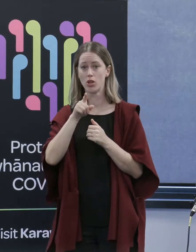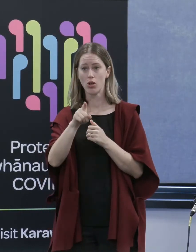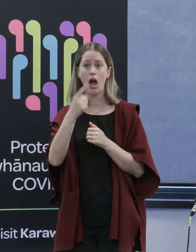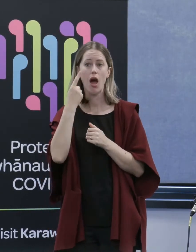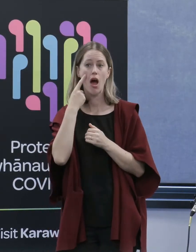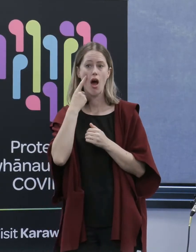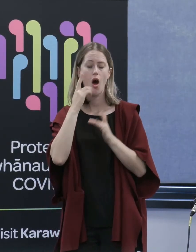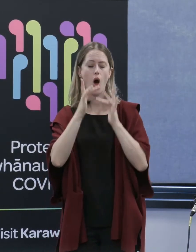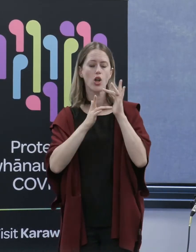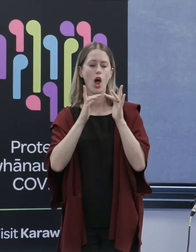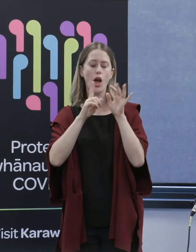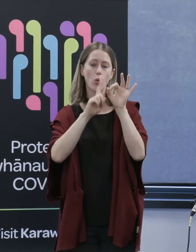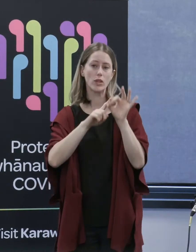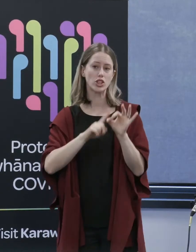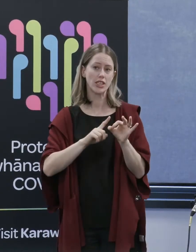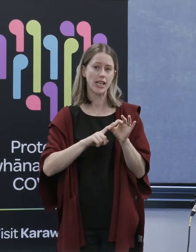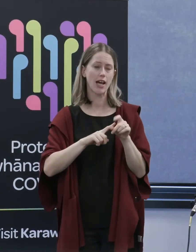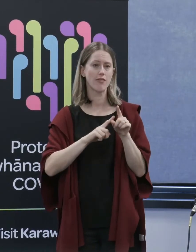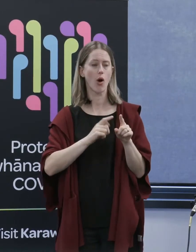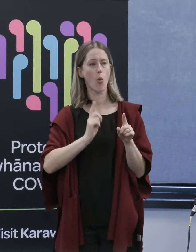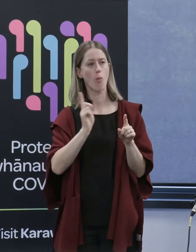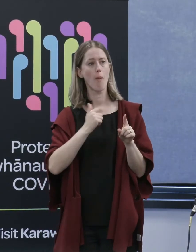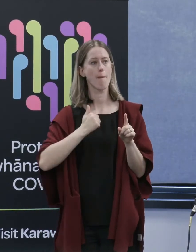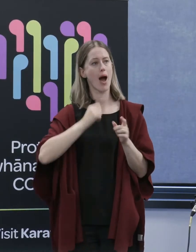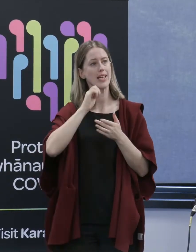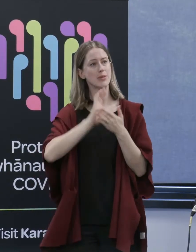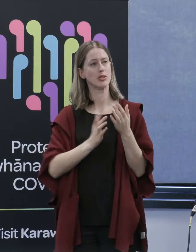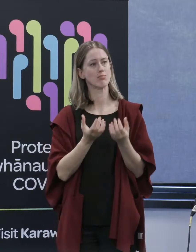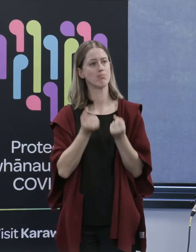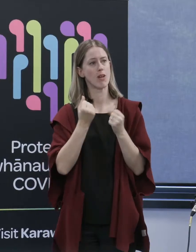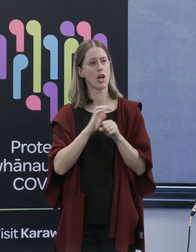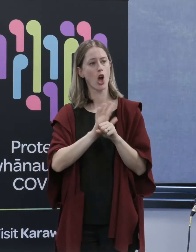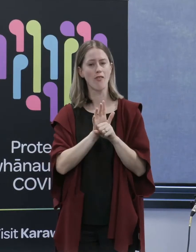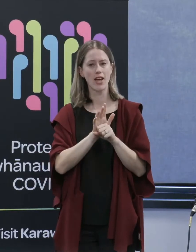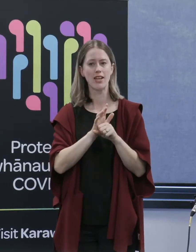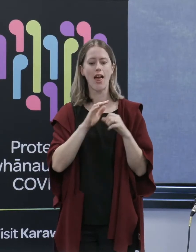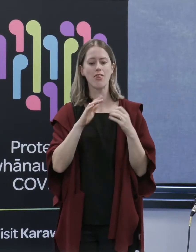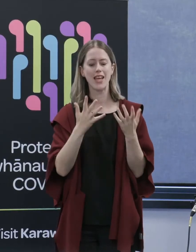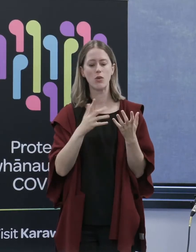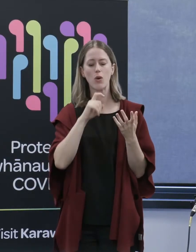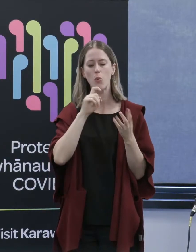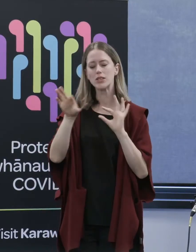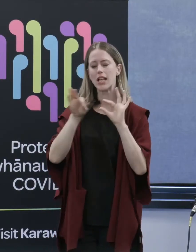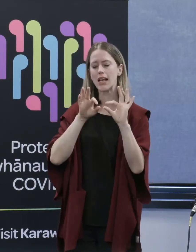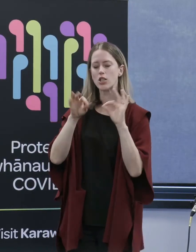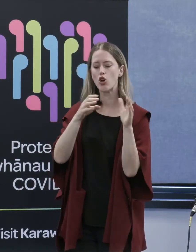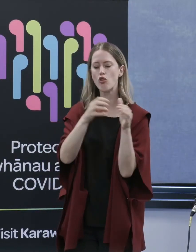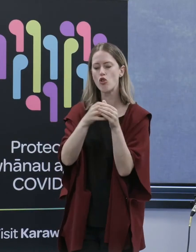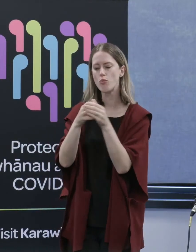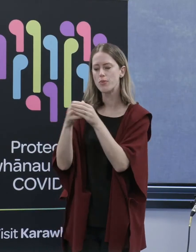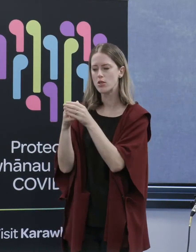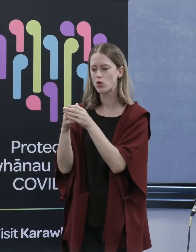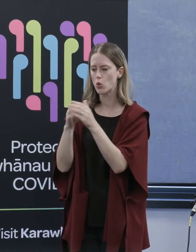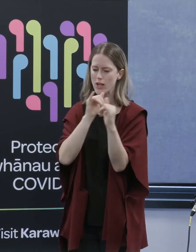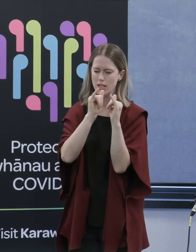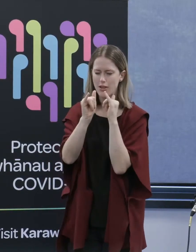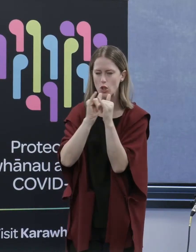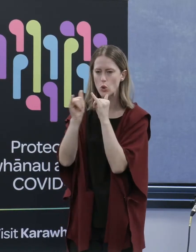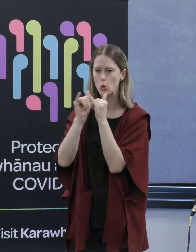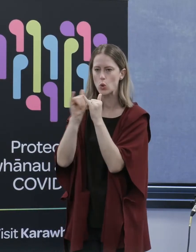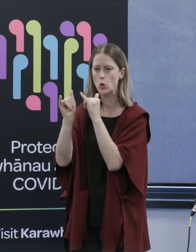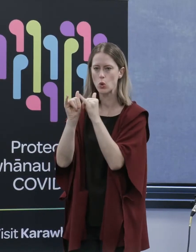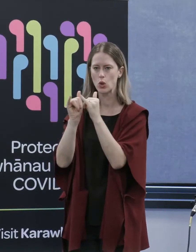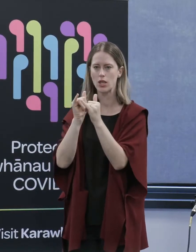questionnaire for people to answer about their lived experience, and then with selected smaller groups, in detail interviews